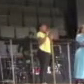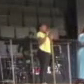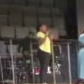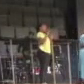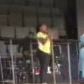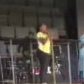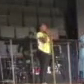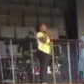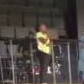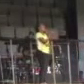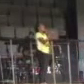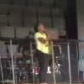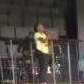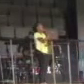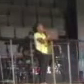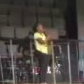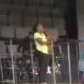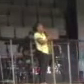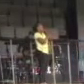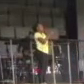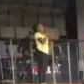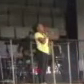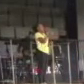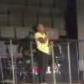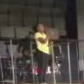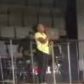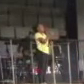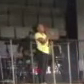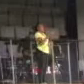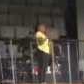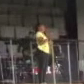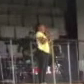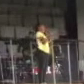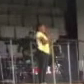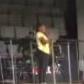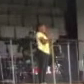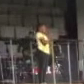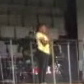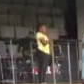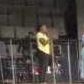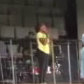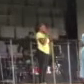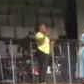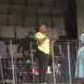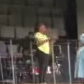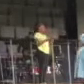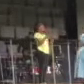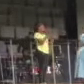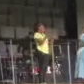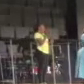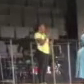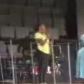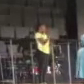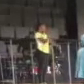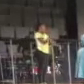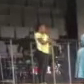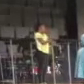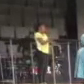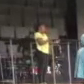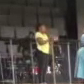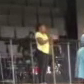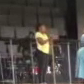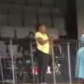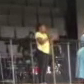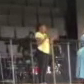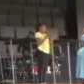and you will come out uninjured. You have the same authority that Jesus has to muzzle the unclean